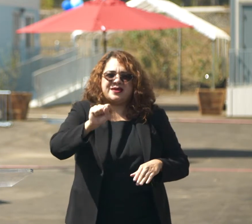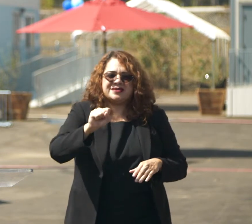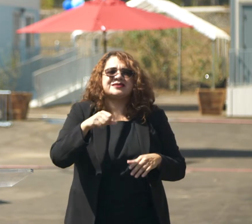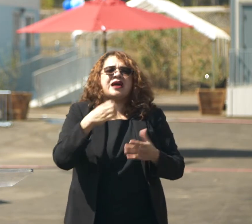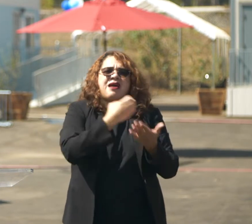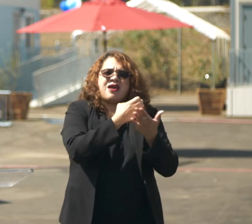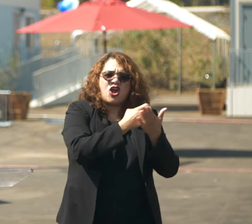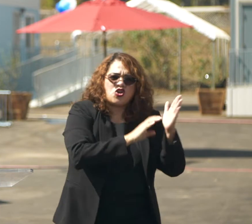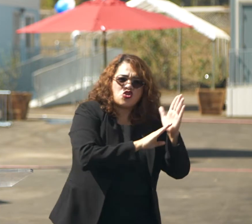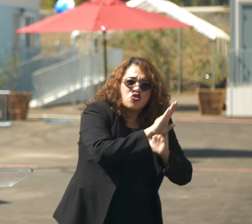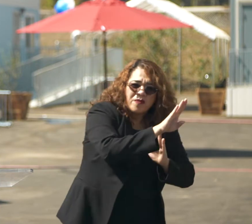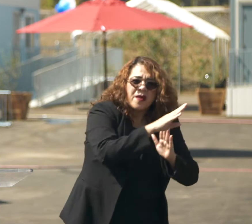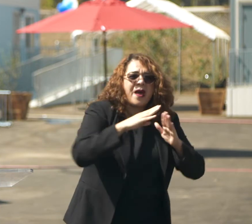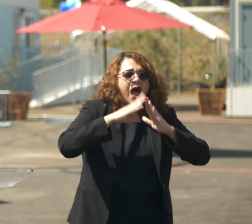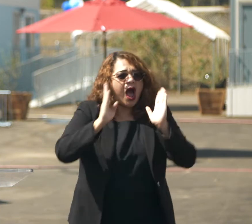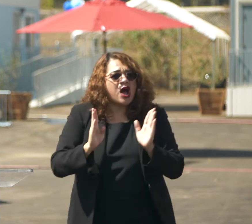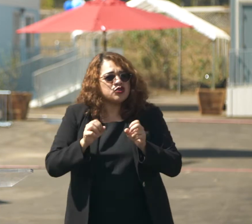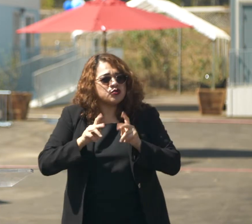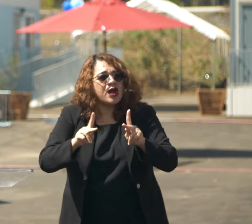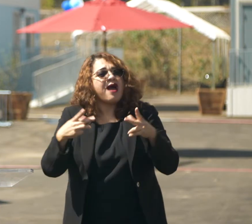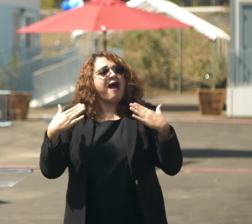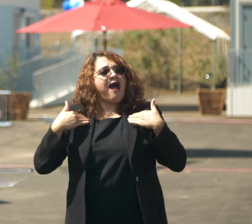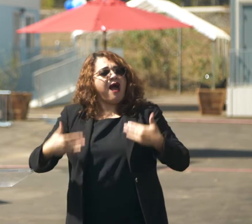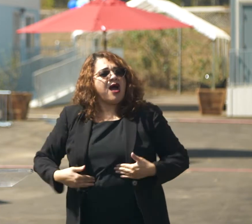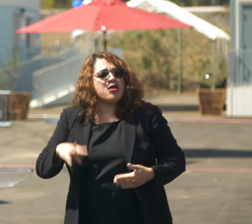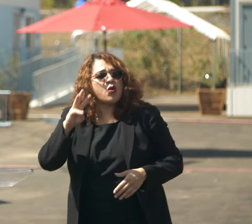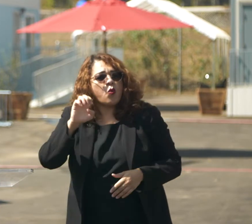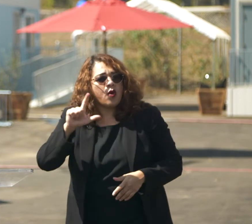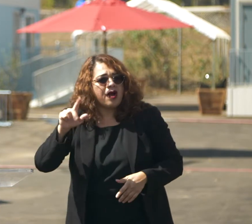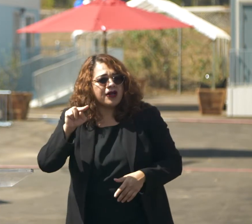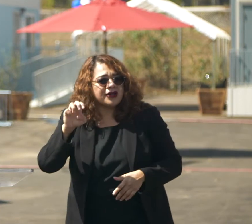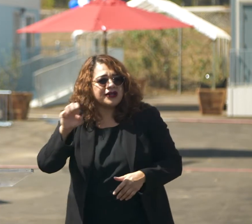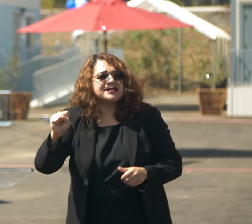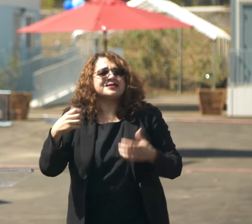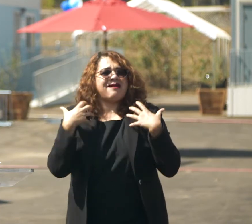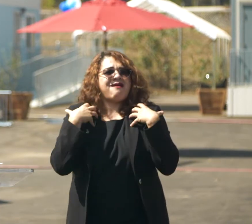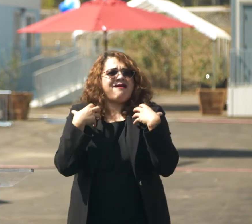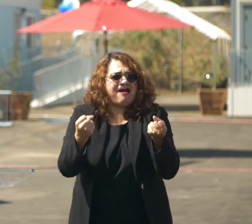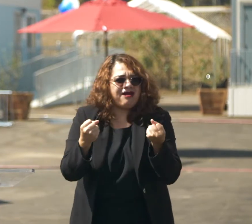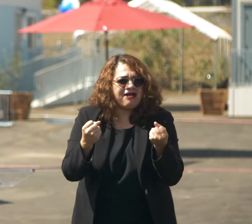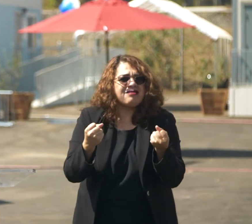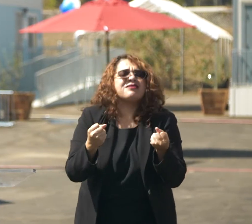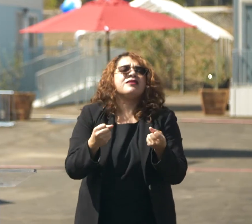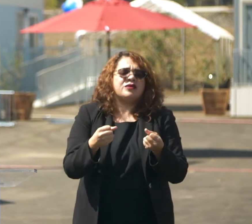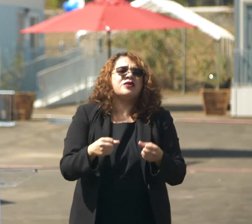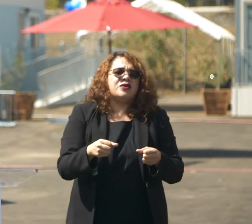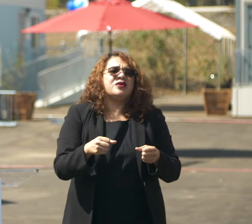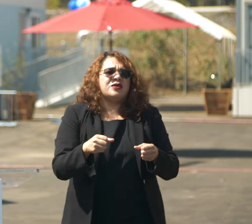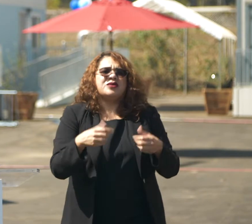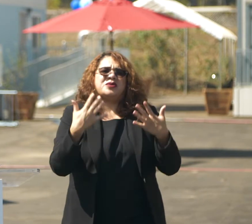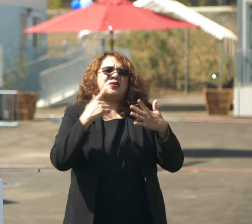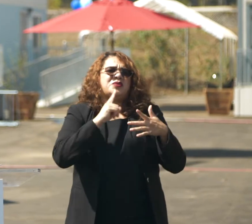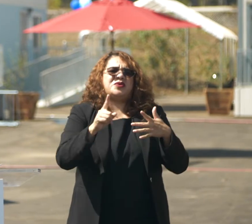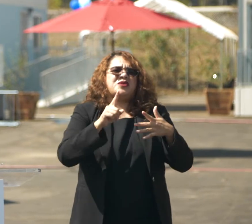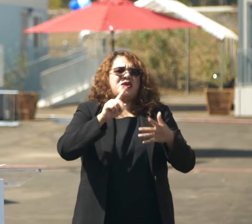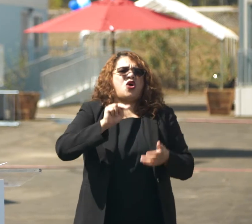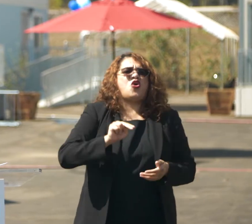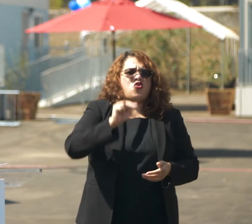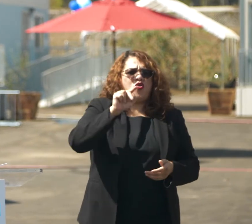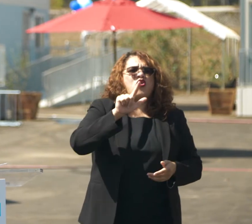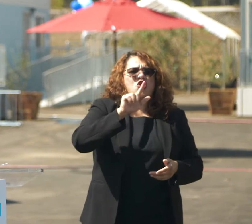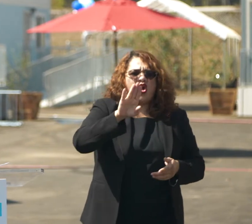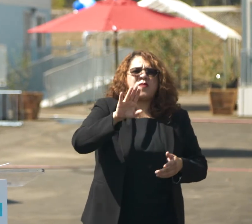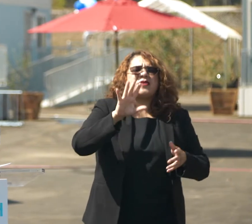housing opportunities, and new amenities for our local North Long Beach neighborhood. The Homeless Outreach Network has been conducting